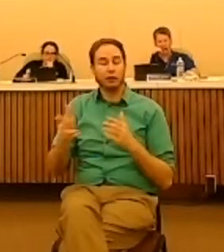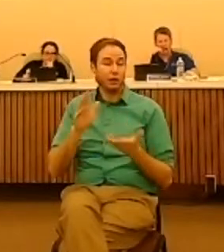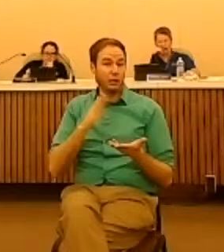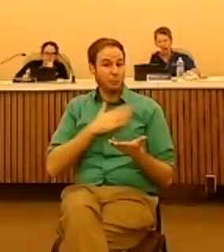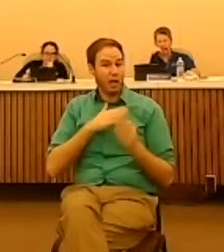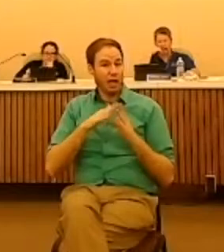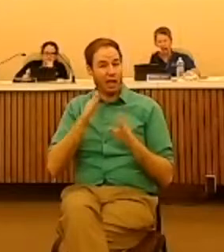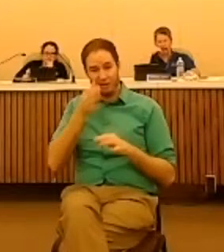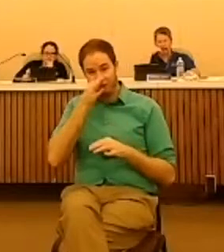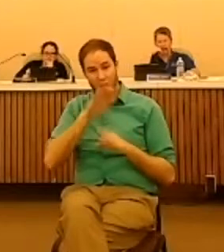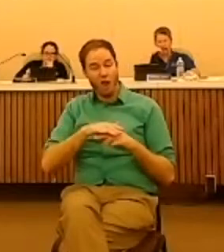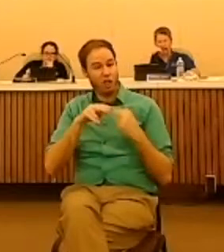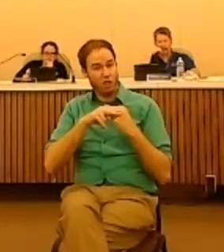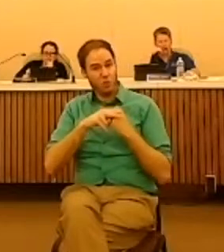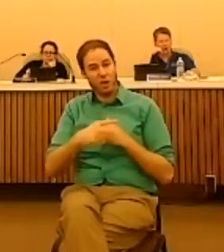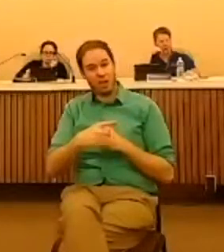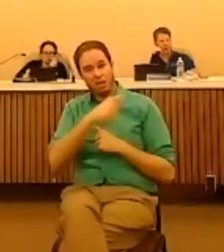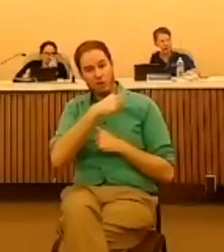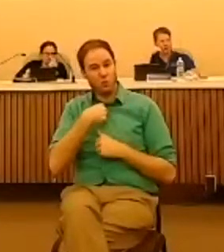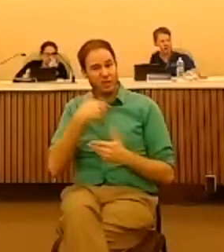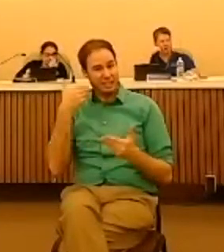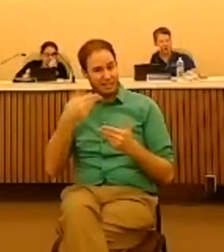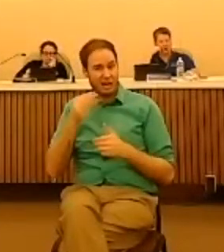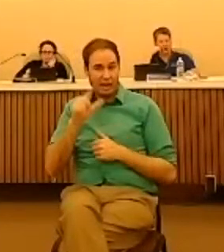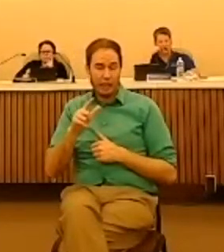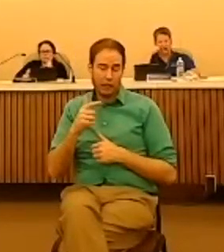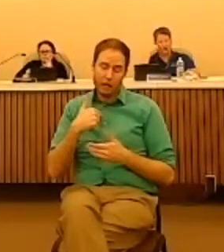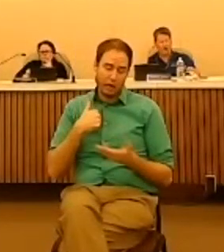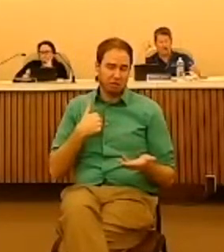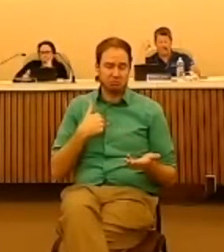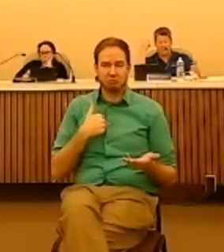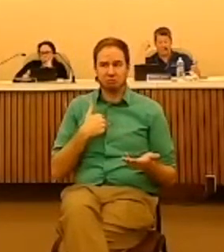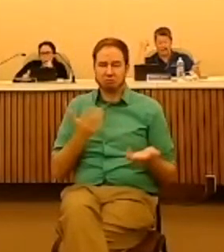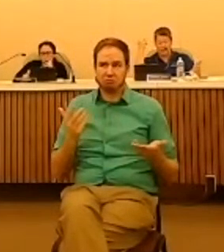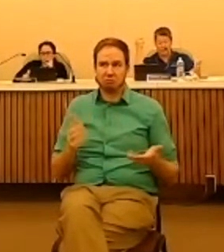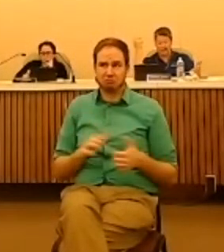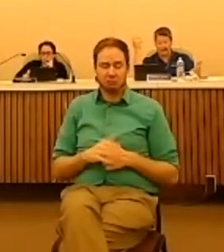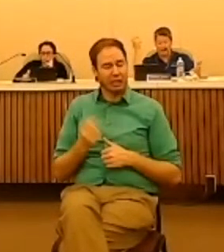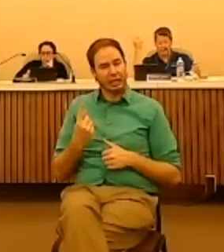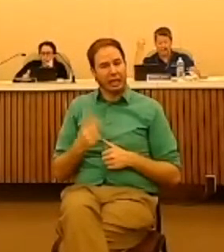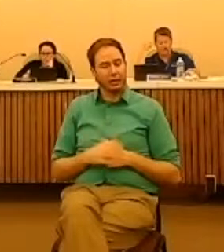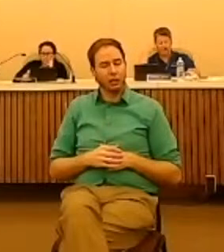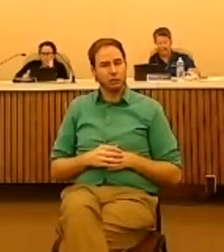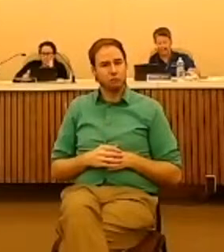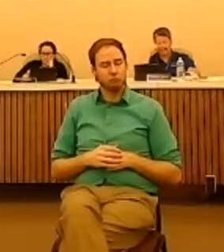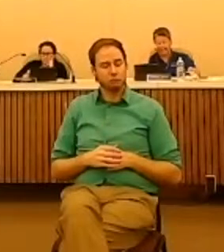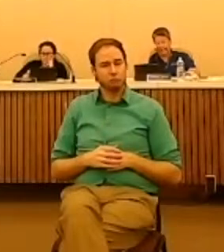house backs up to the thruway, and we're near a hill too. So I get it.